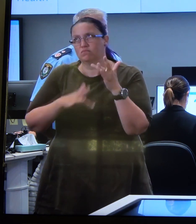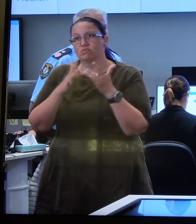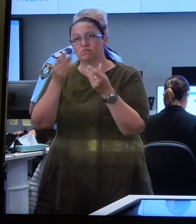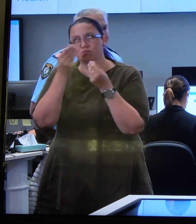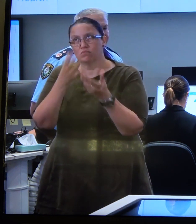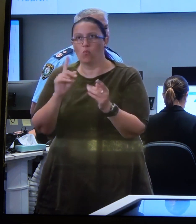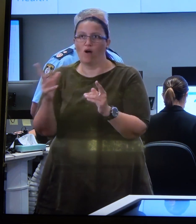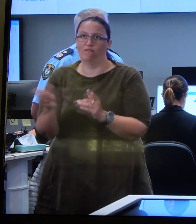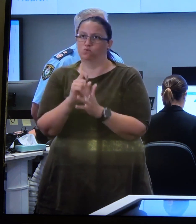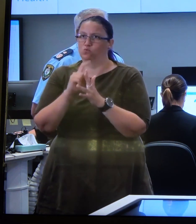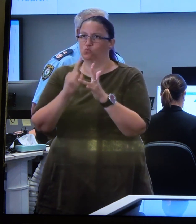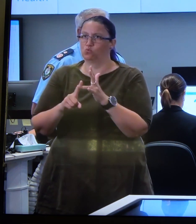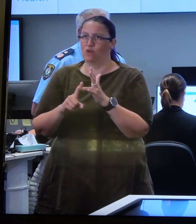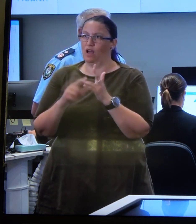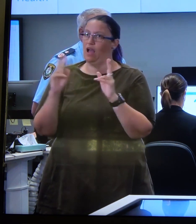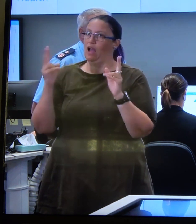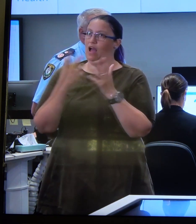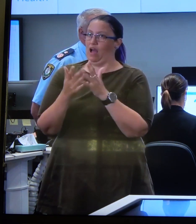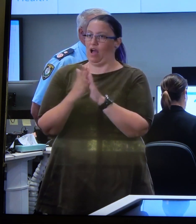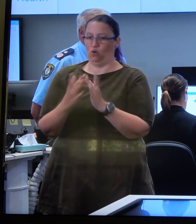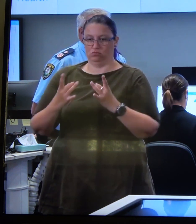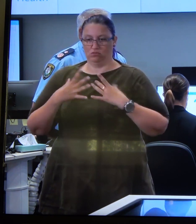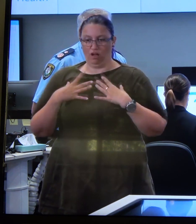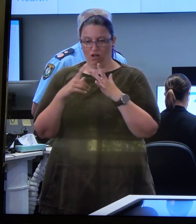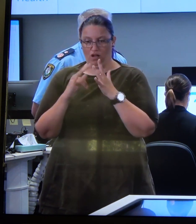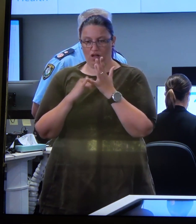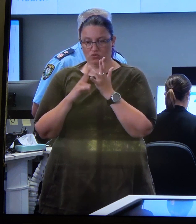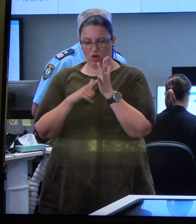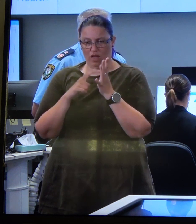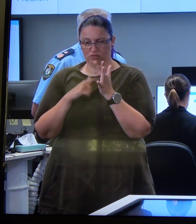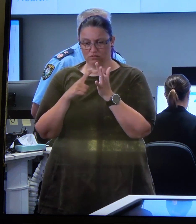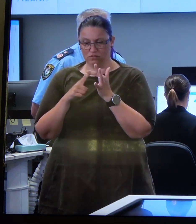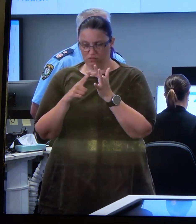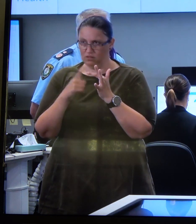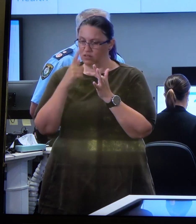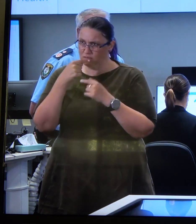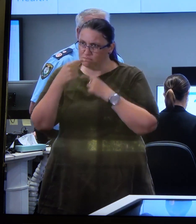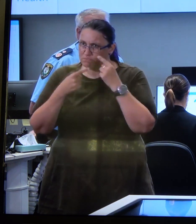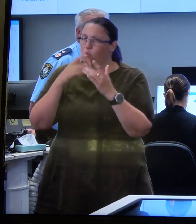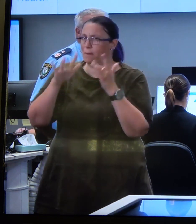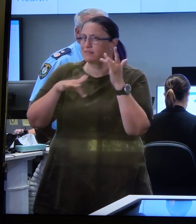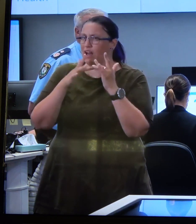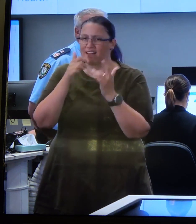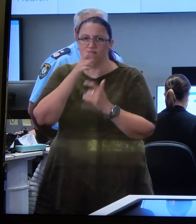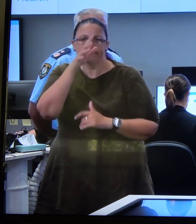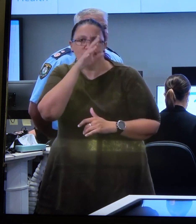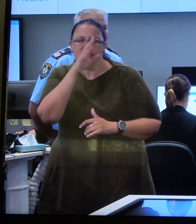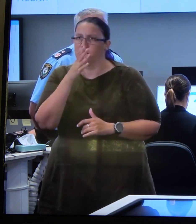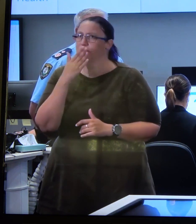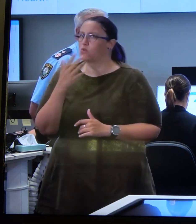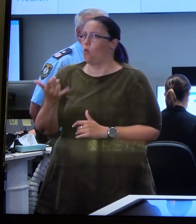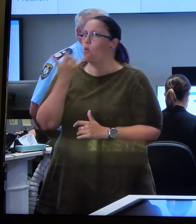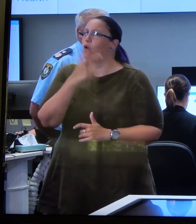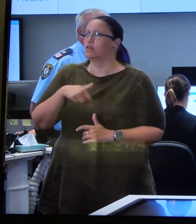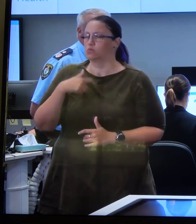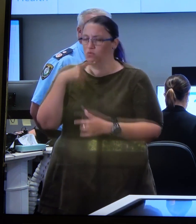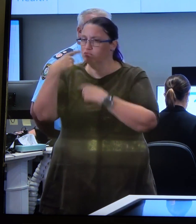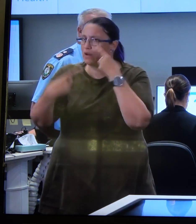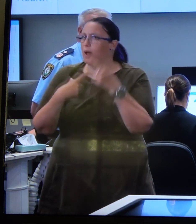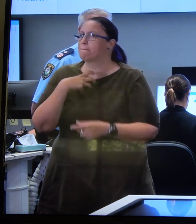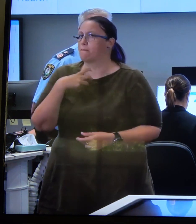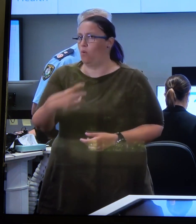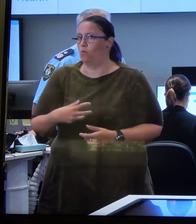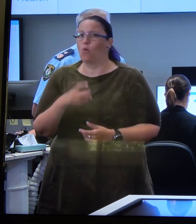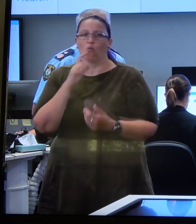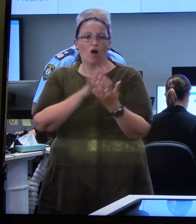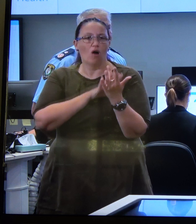what you need to do to self-isolate yourself, but please don't hesitate to contact us if you need further details. We will continue to make efforts